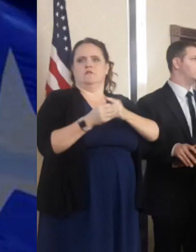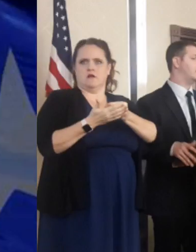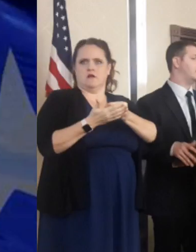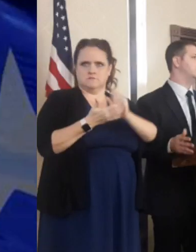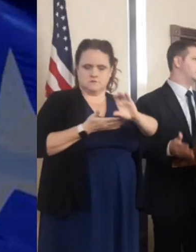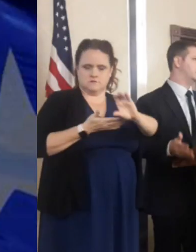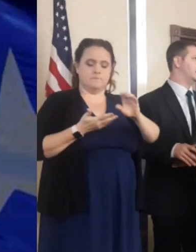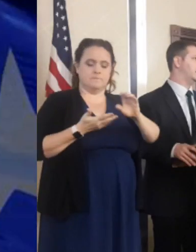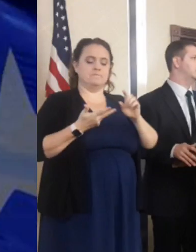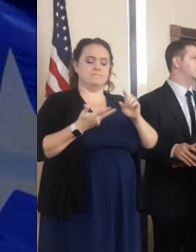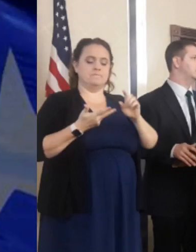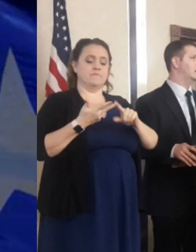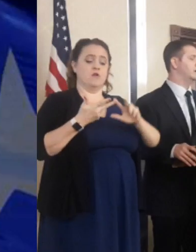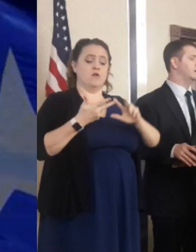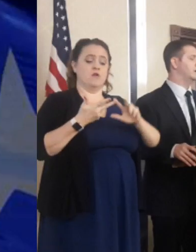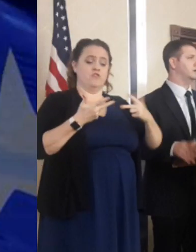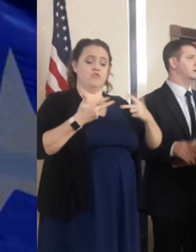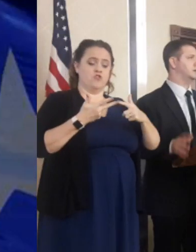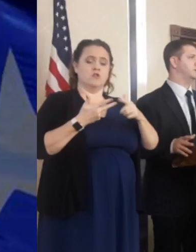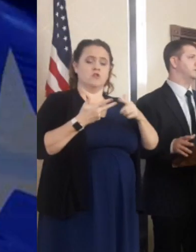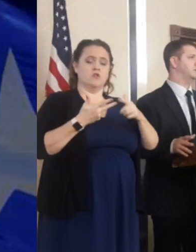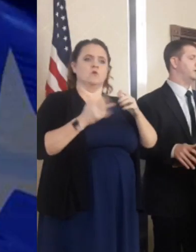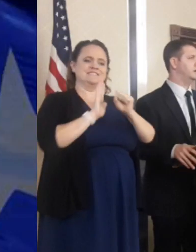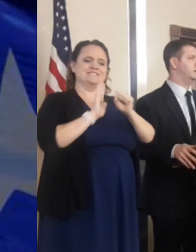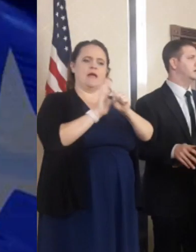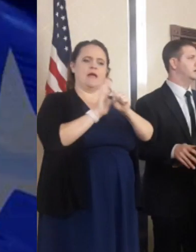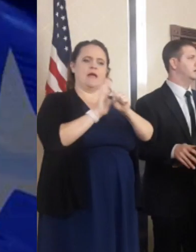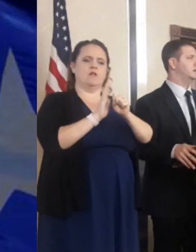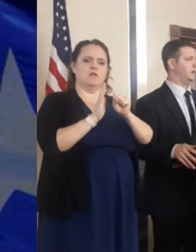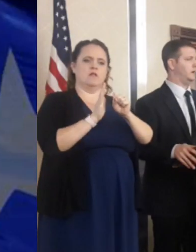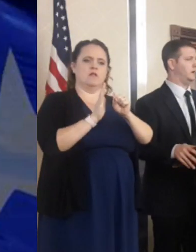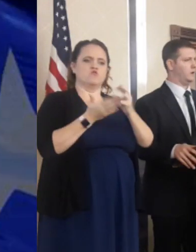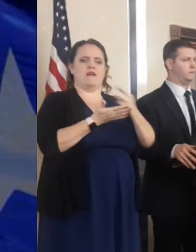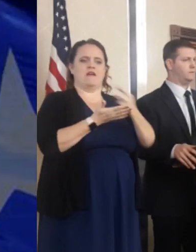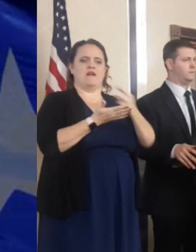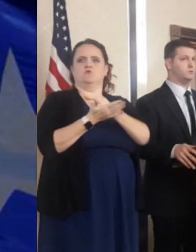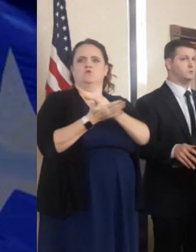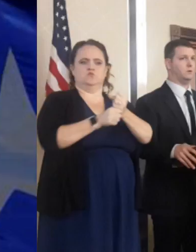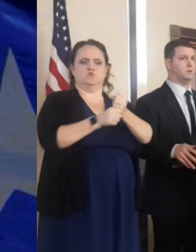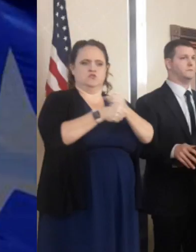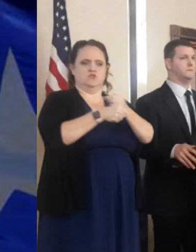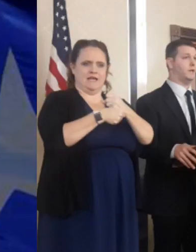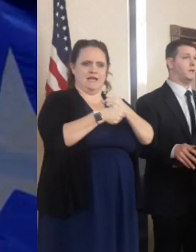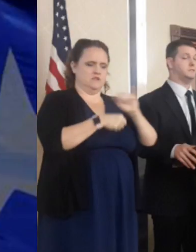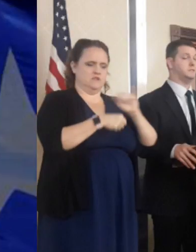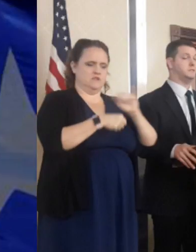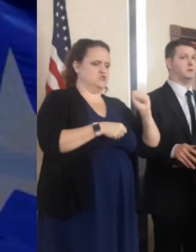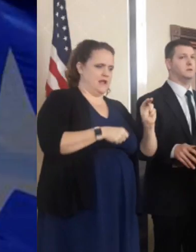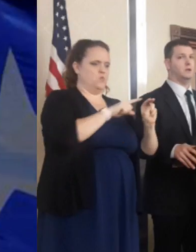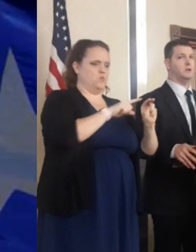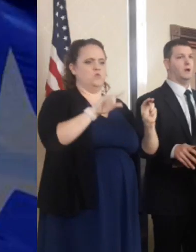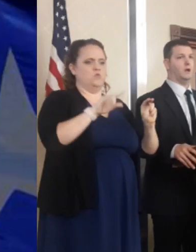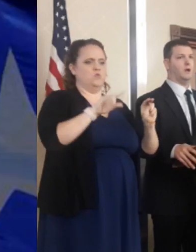revenue generated during a 6-month period, January through June of 2018.